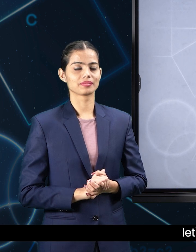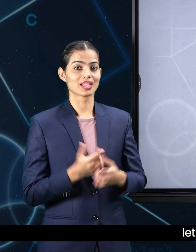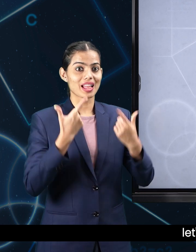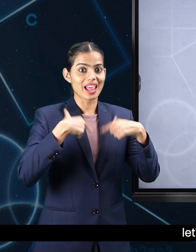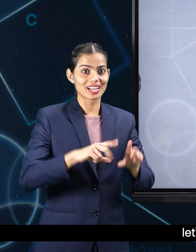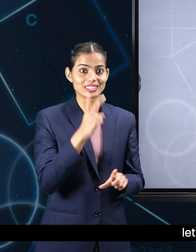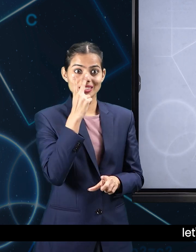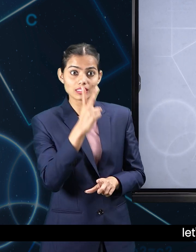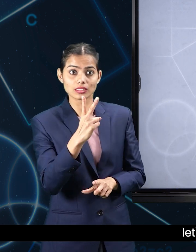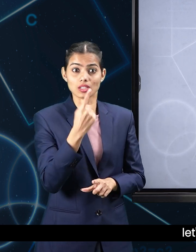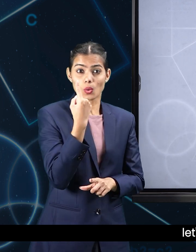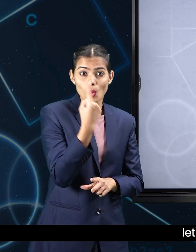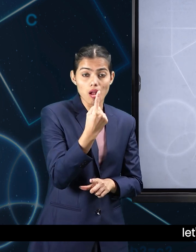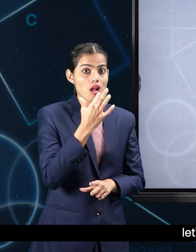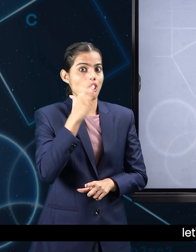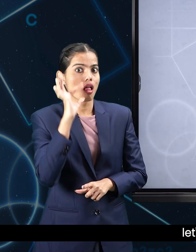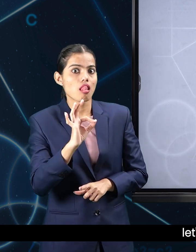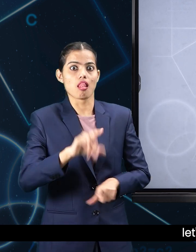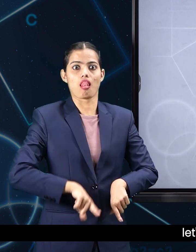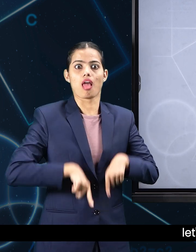Let us see one real life example.